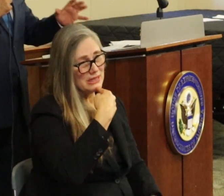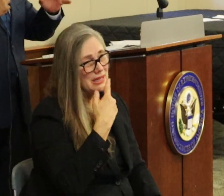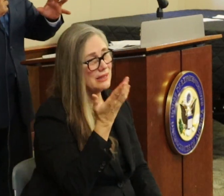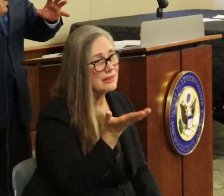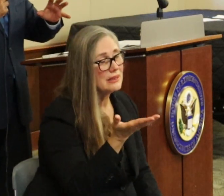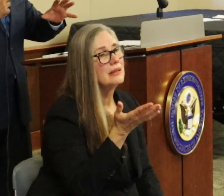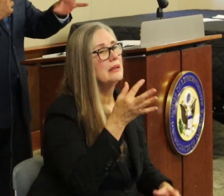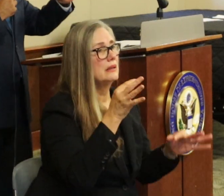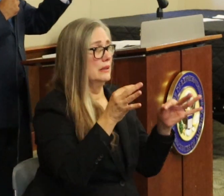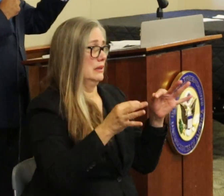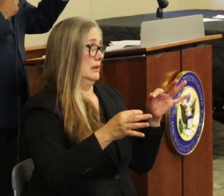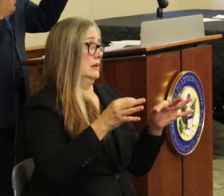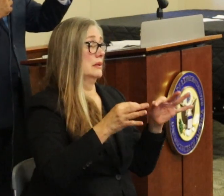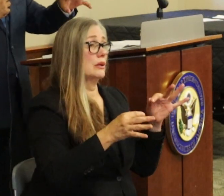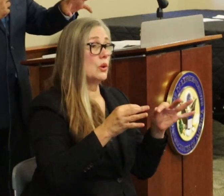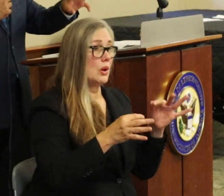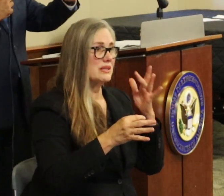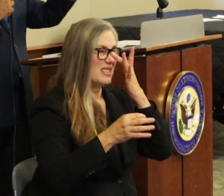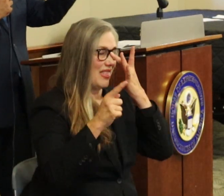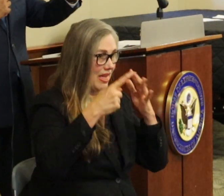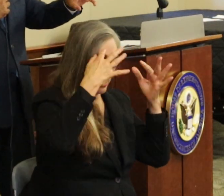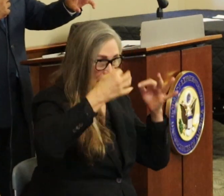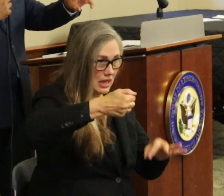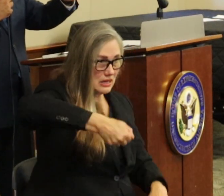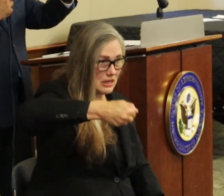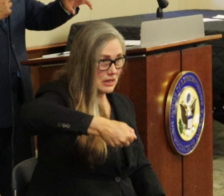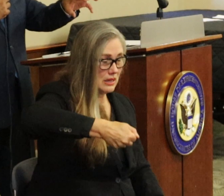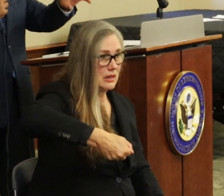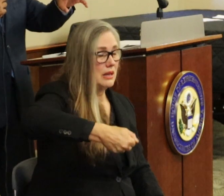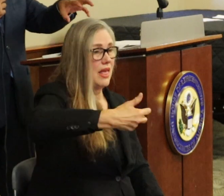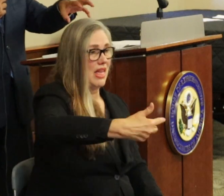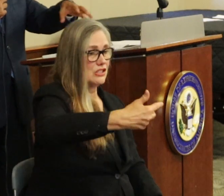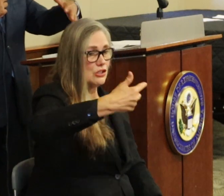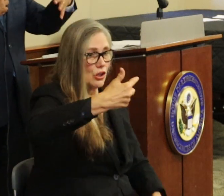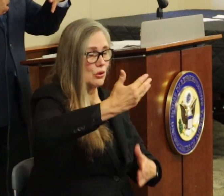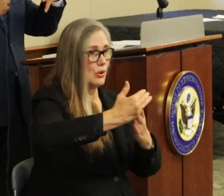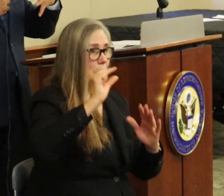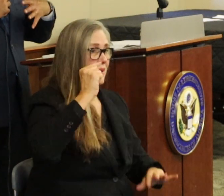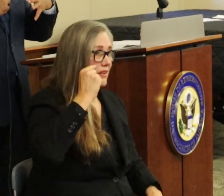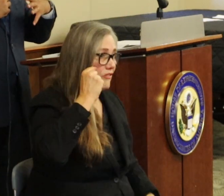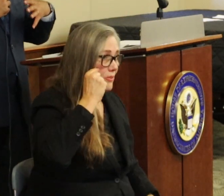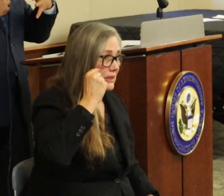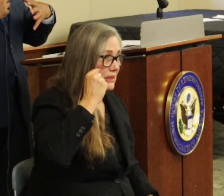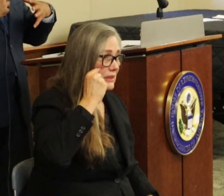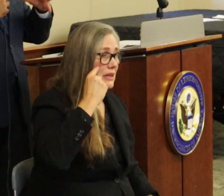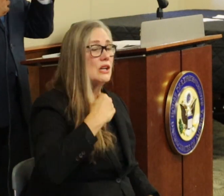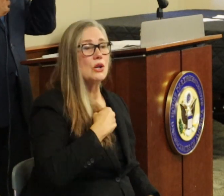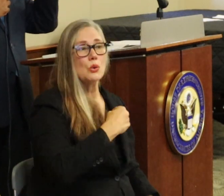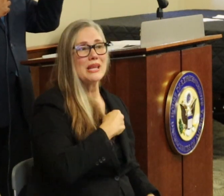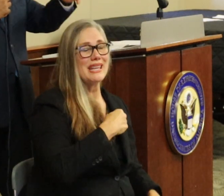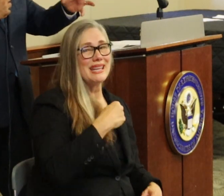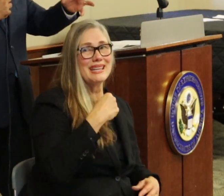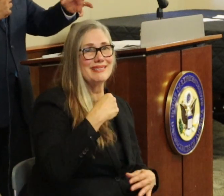that the courts are the judiciary, and they're a third division of government, and we have limited say as